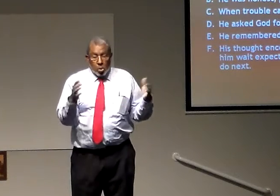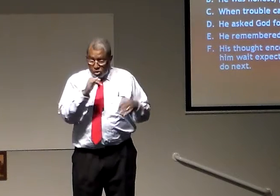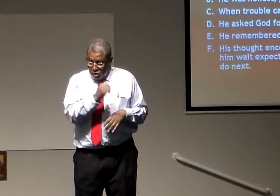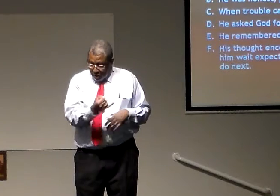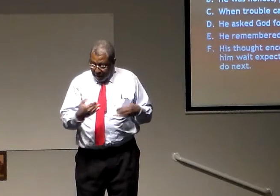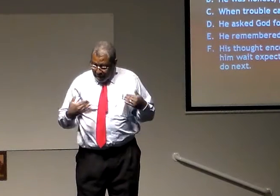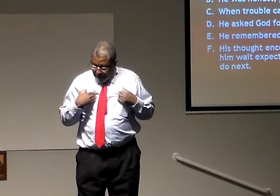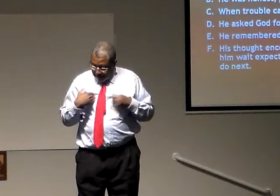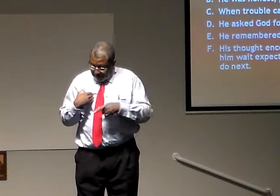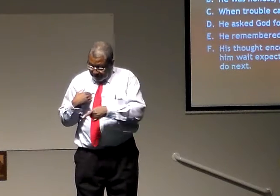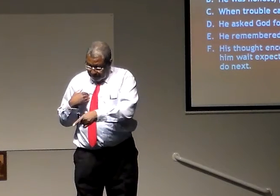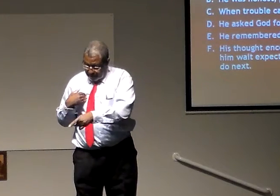So, what do?